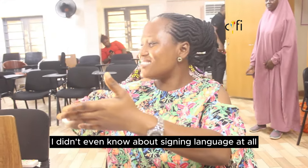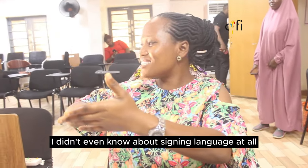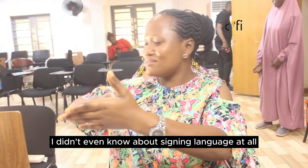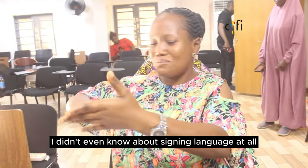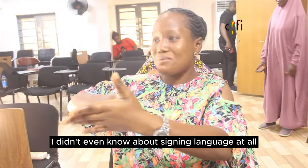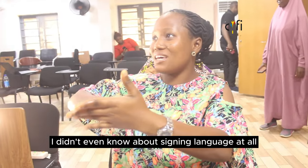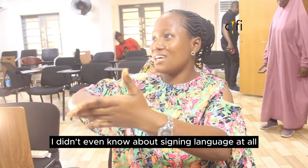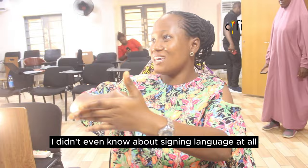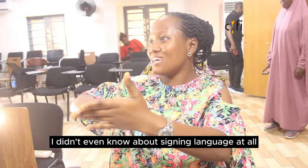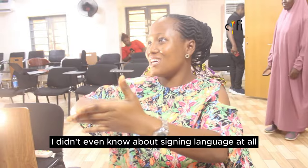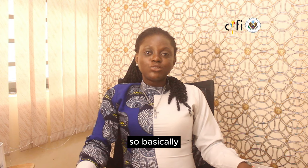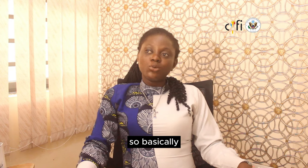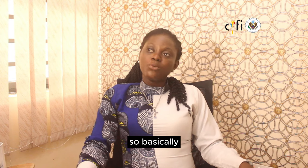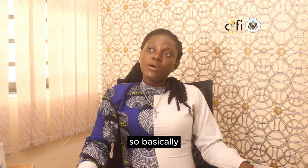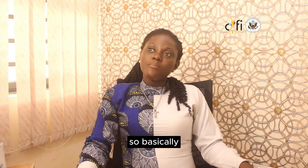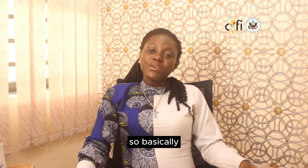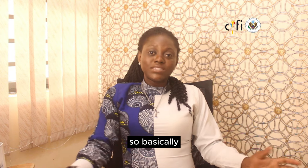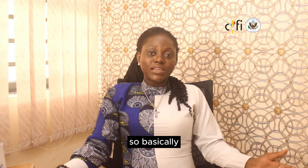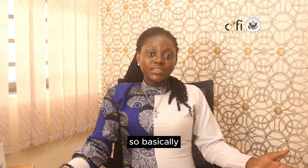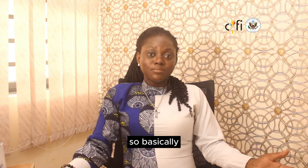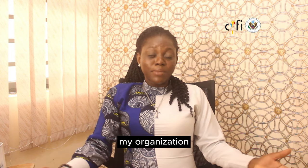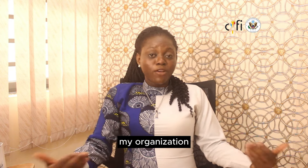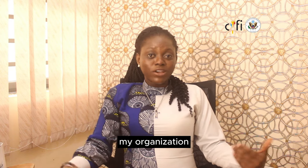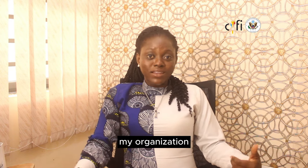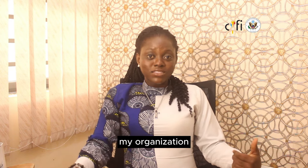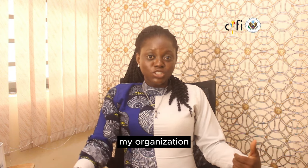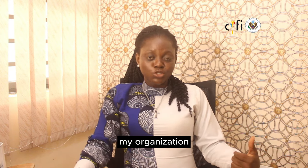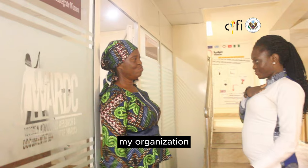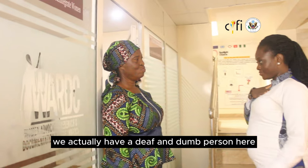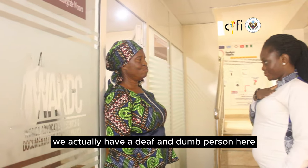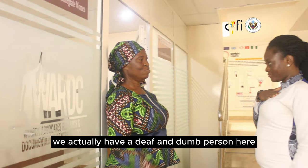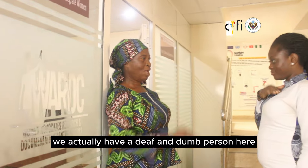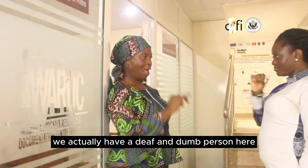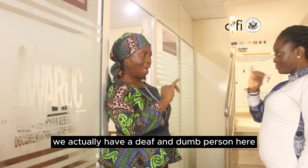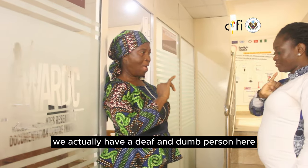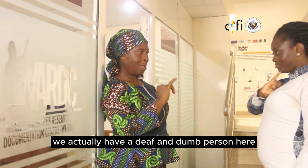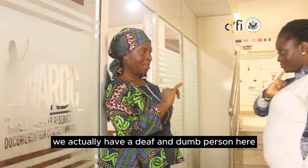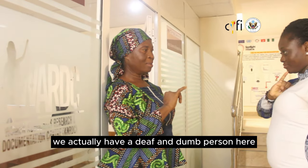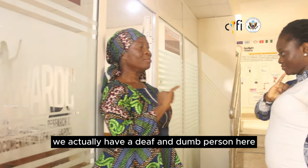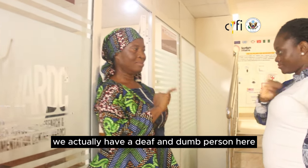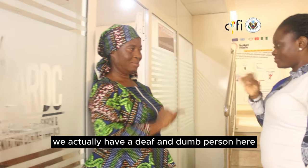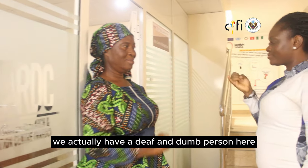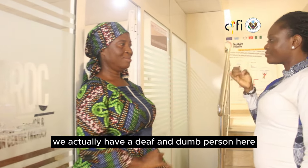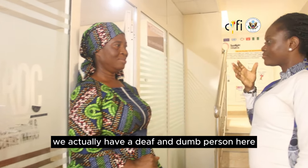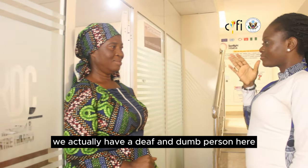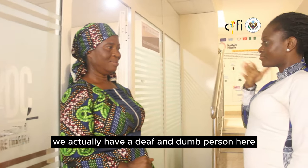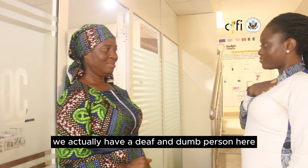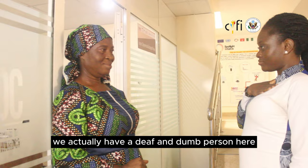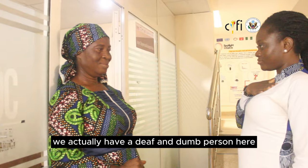signing language at all. So basically, my organization, we actually have a deaf and